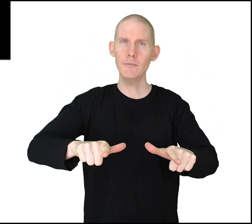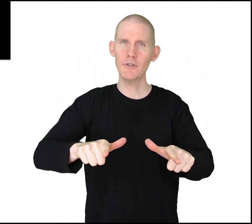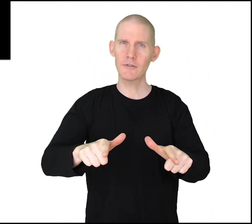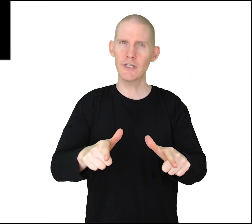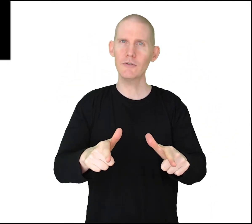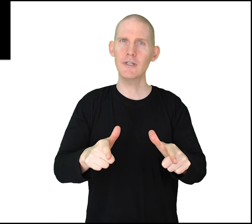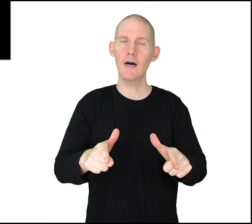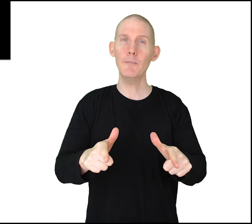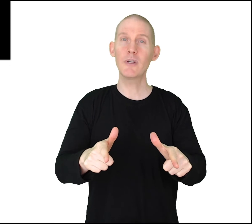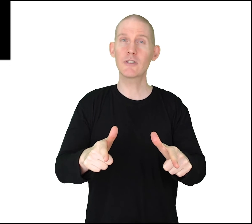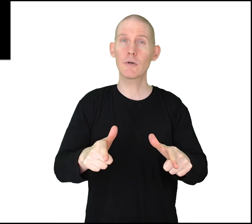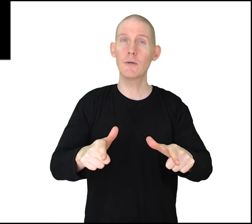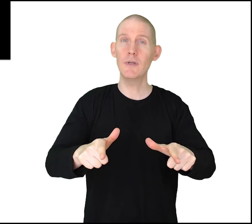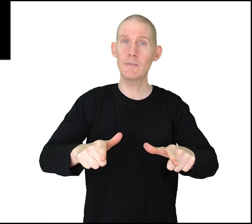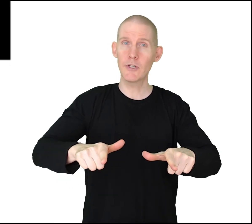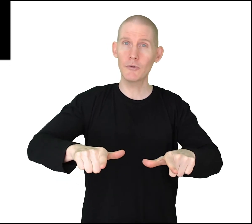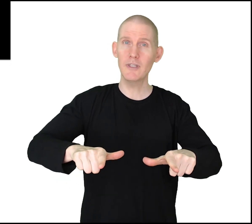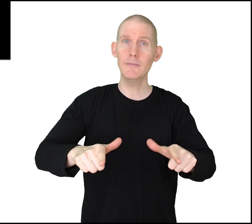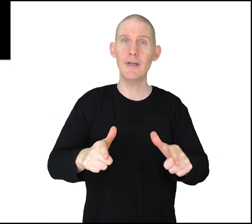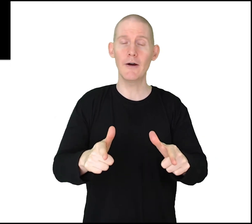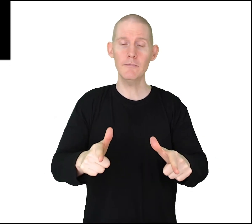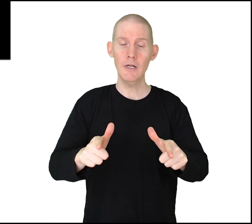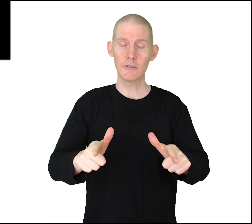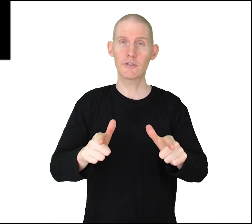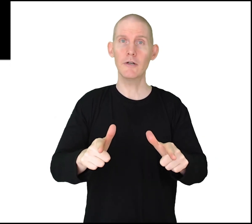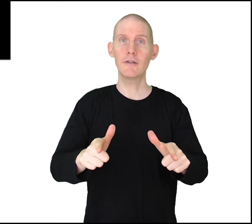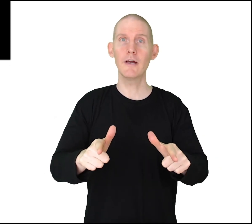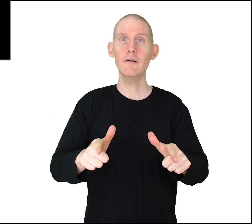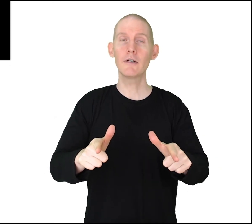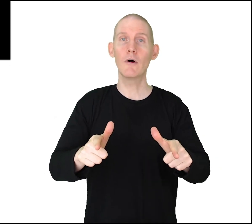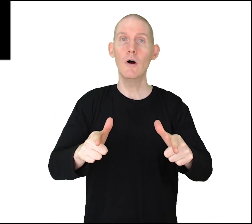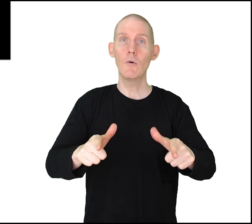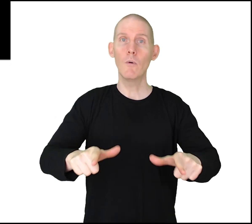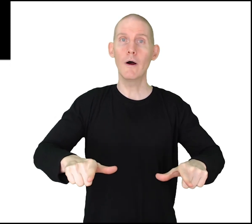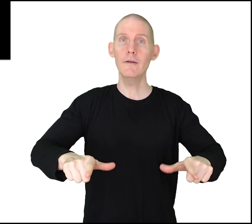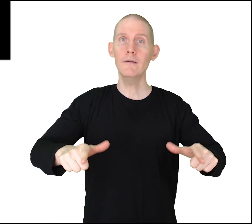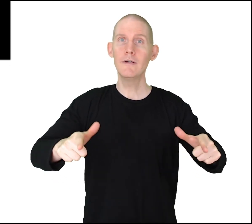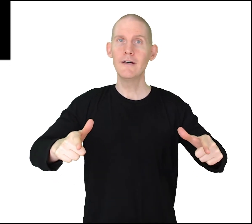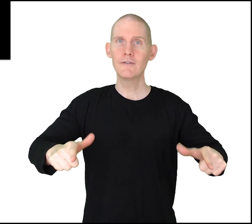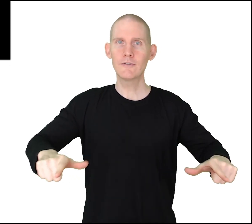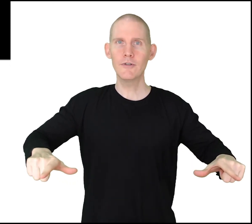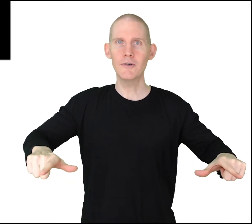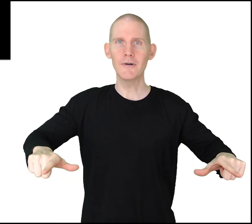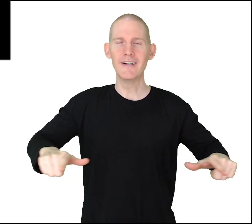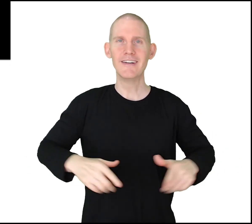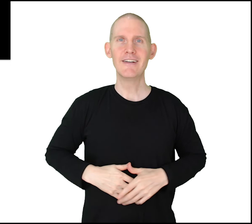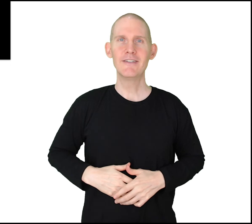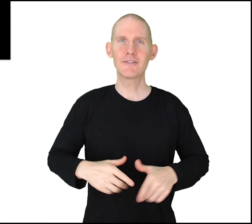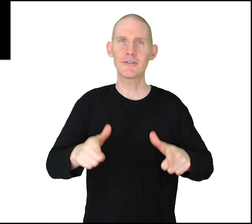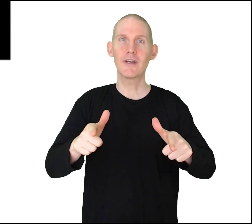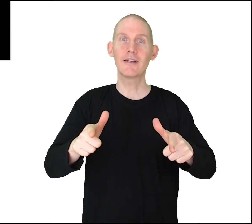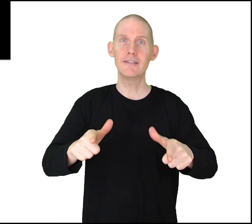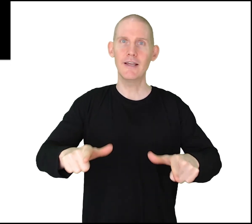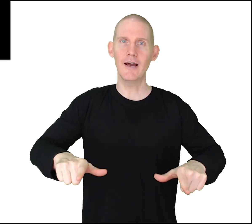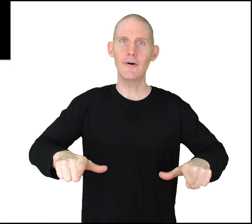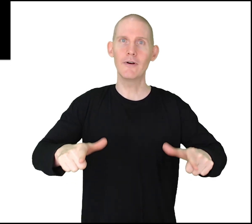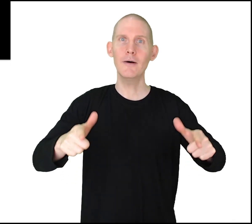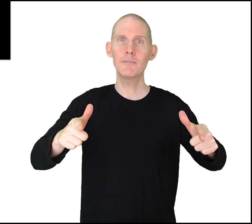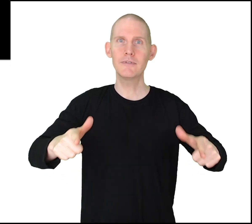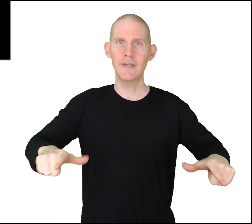are tilted up because we're going to be tilting them down. Start there and go one, two. So it's like down, up,